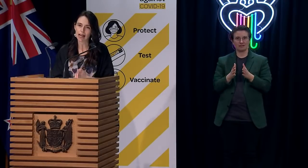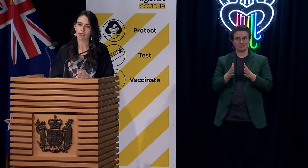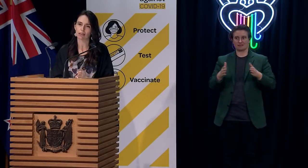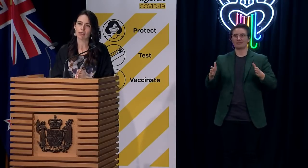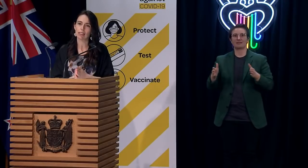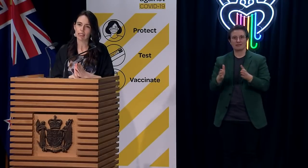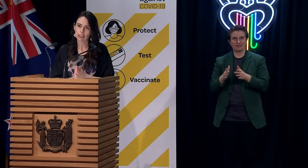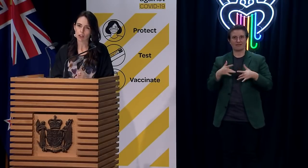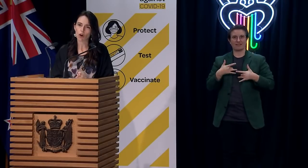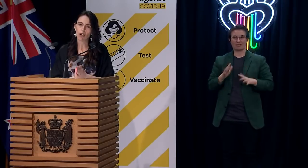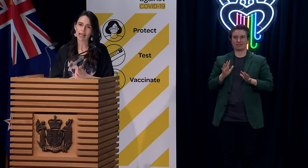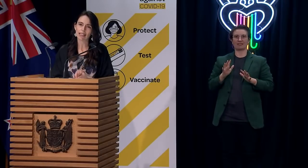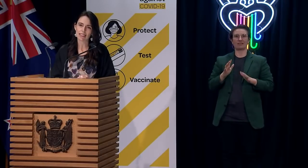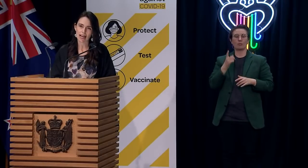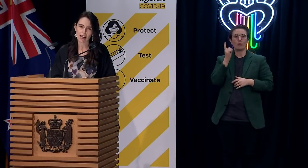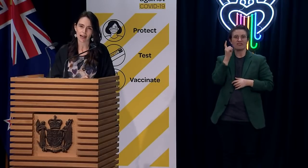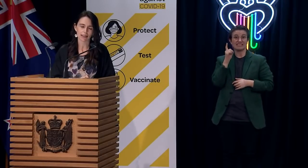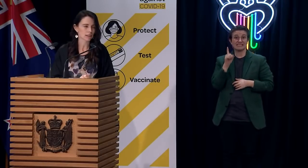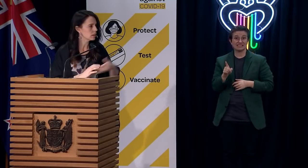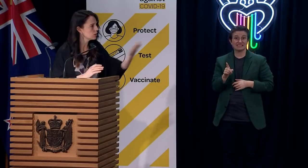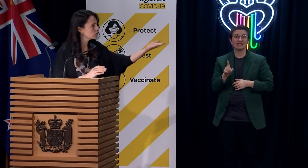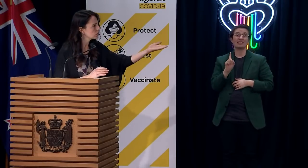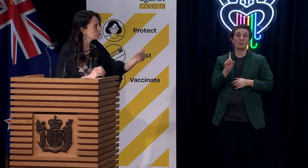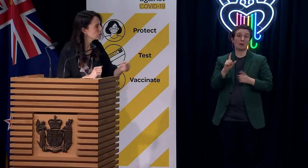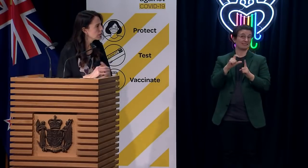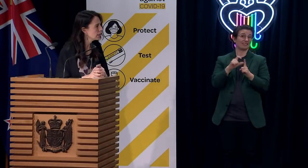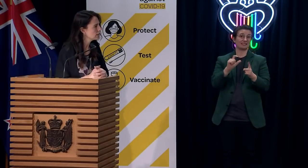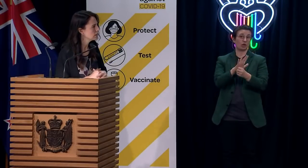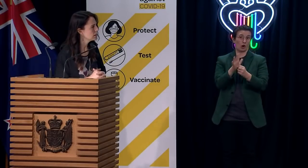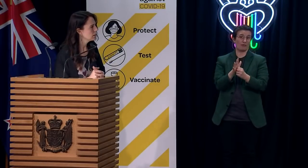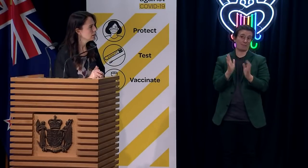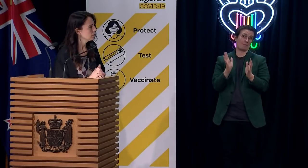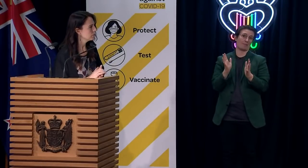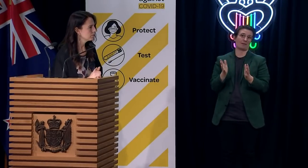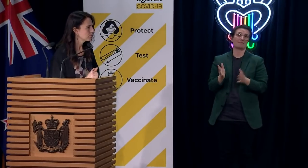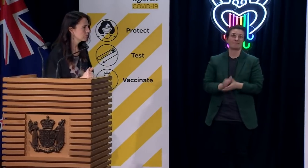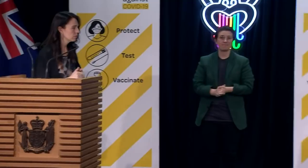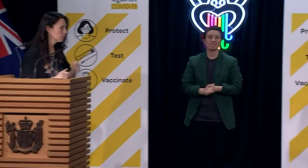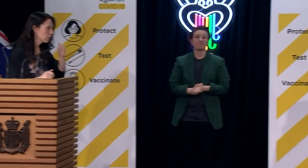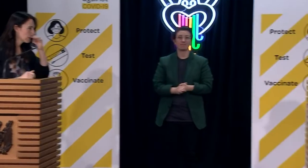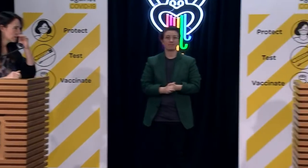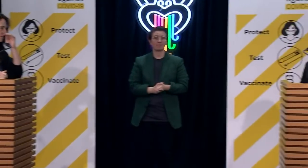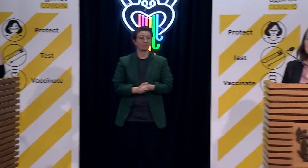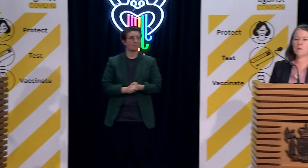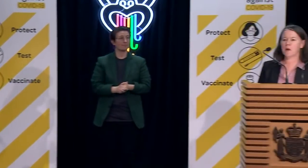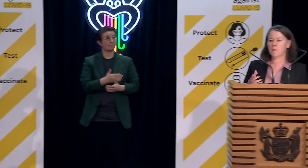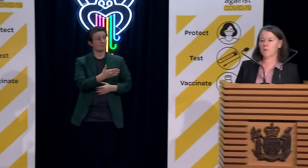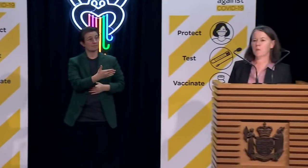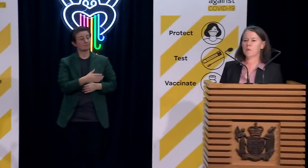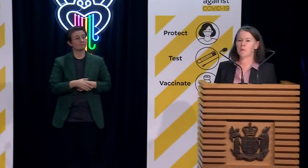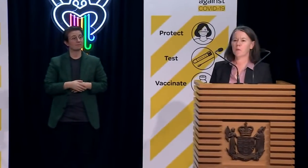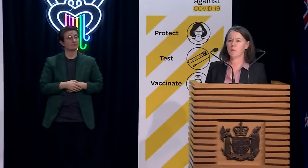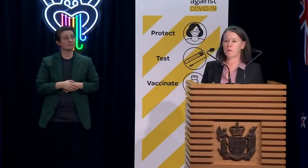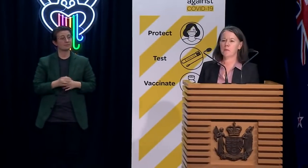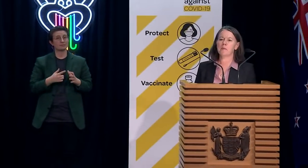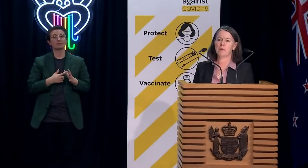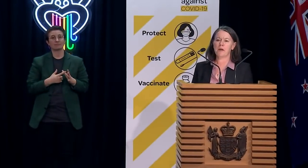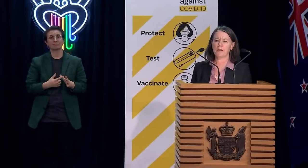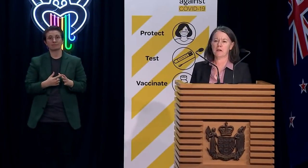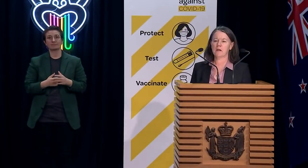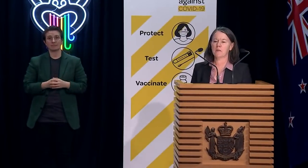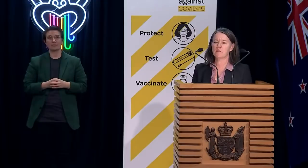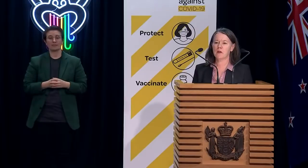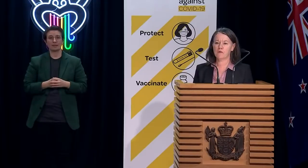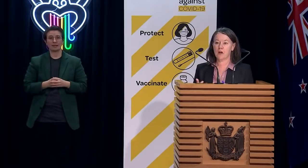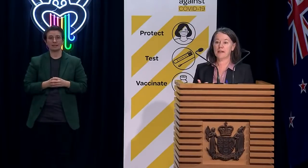Delta's tail is long and it is hard. Dr. McElney? No, that's right. And we will be